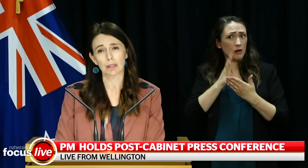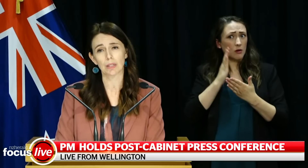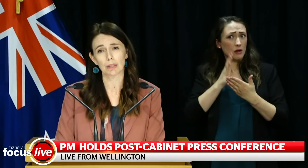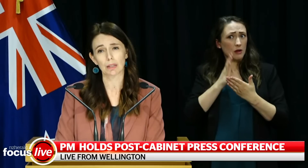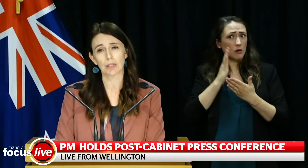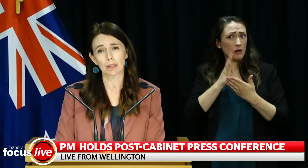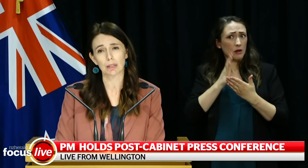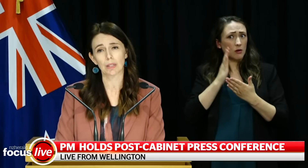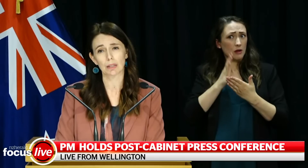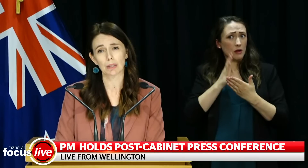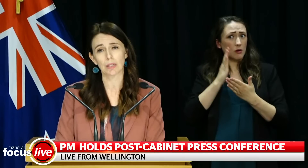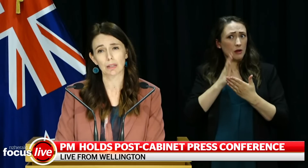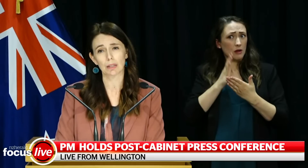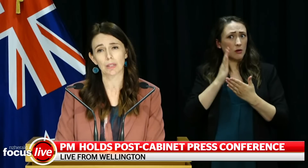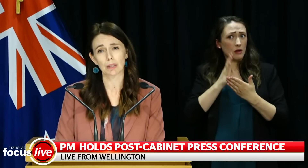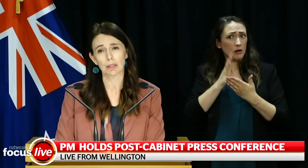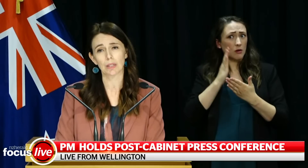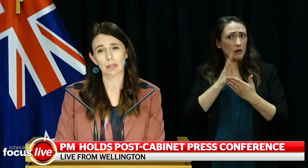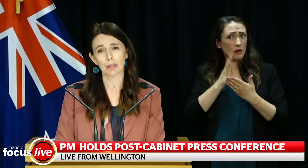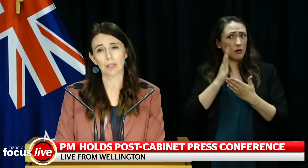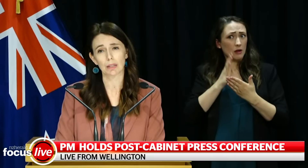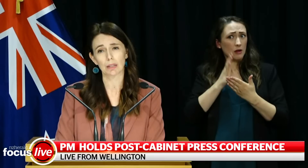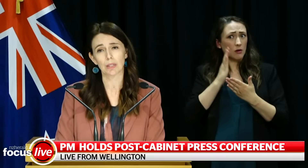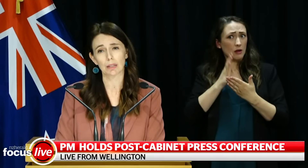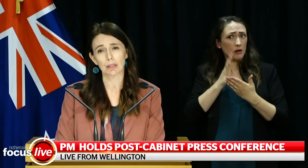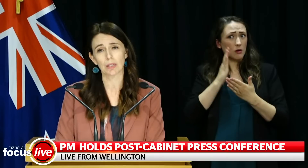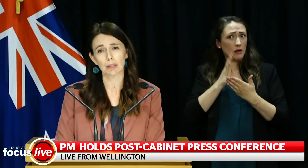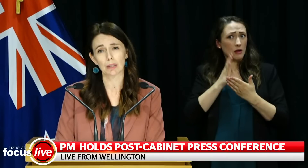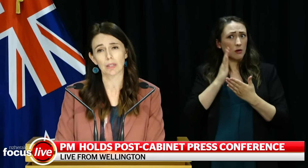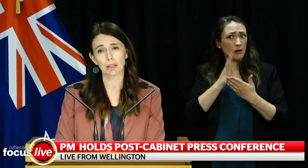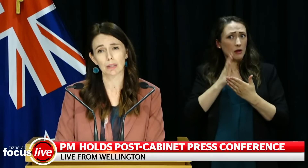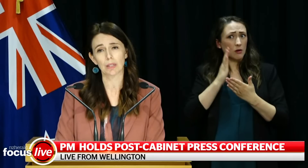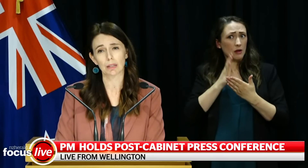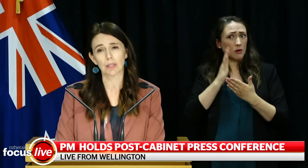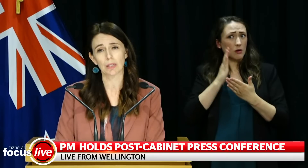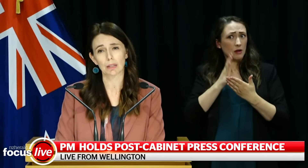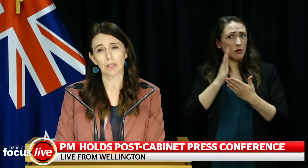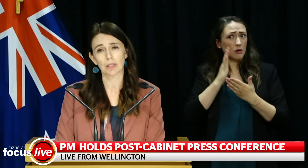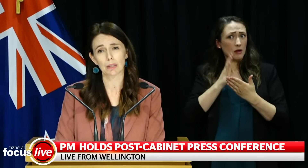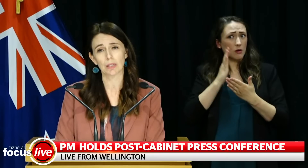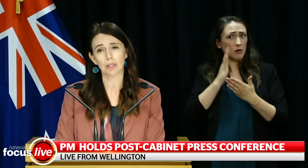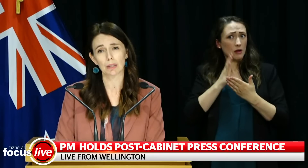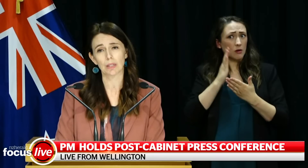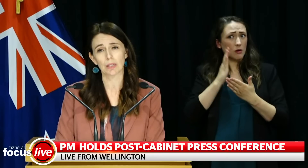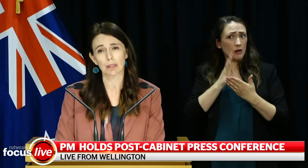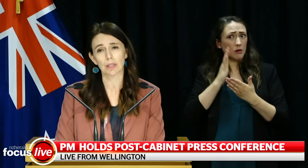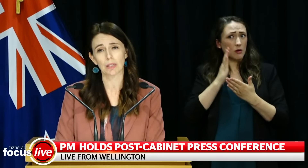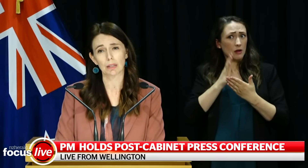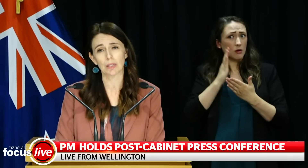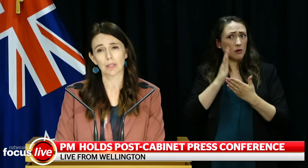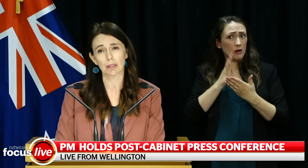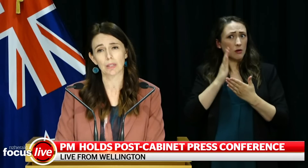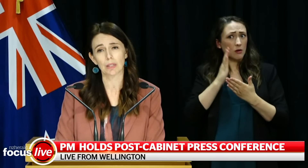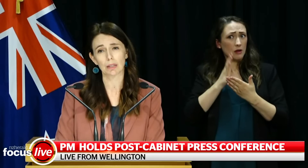fighting in Ukraine, and is it even possible to even know those questions, know those answers? In short, no. It's not. I mean, we're reliant on two